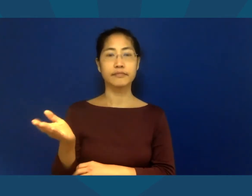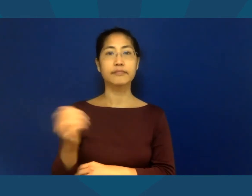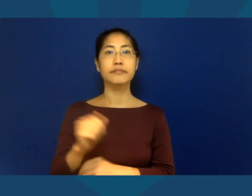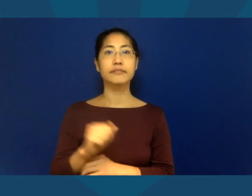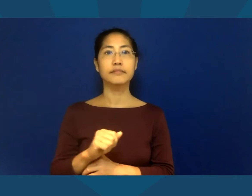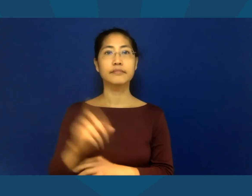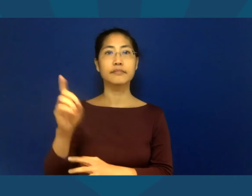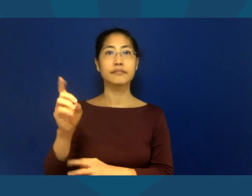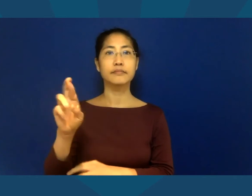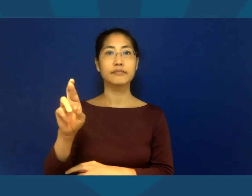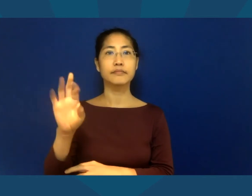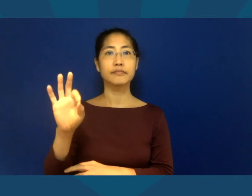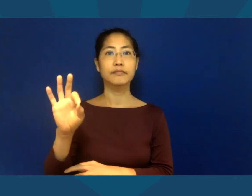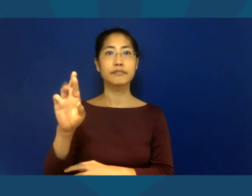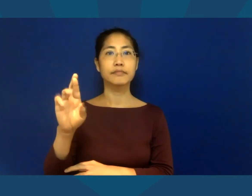Website,